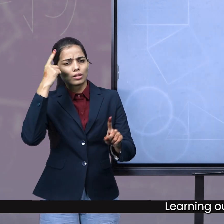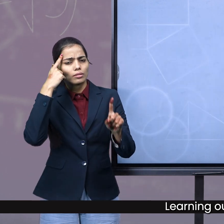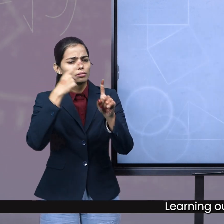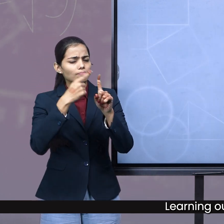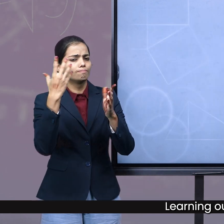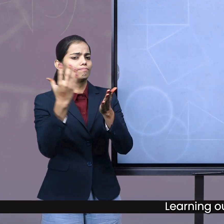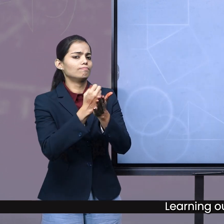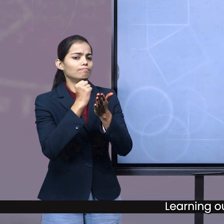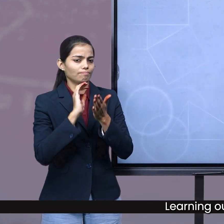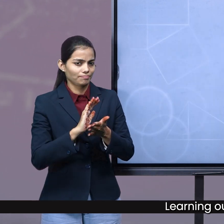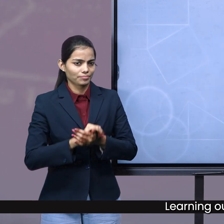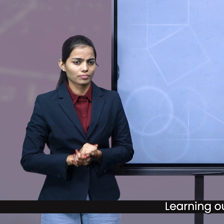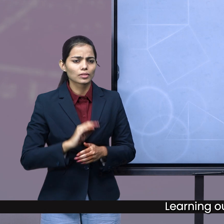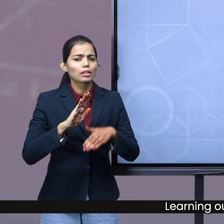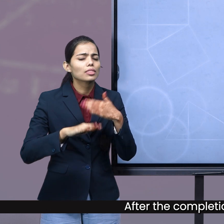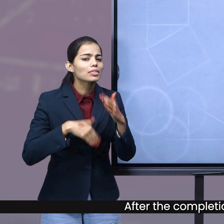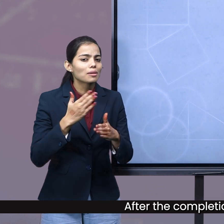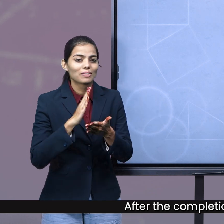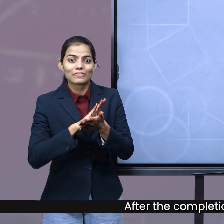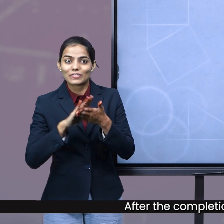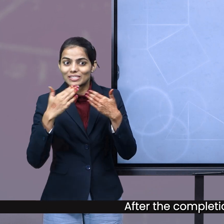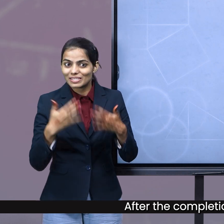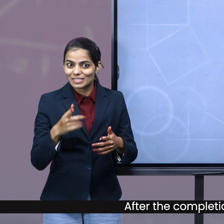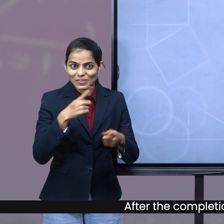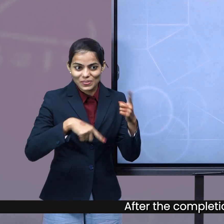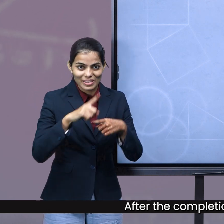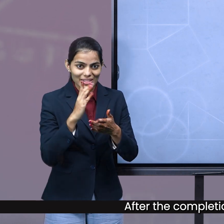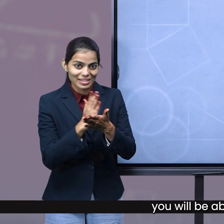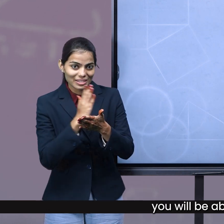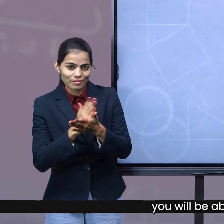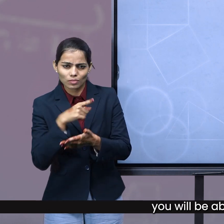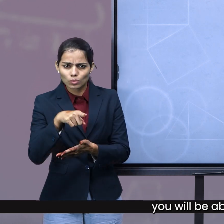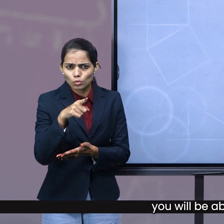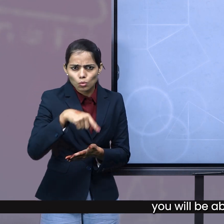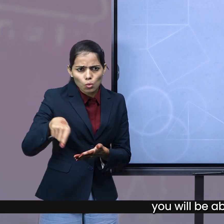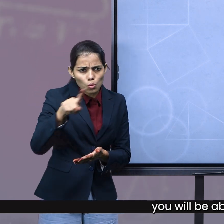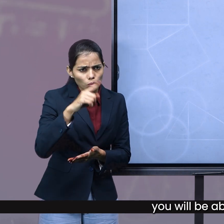Learning outcomes. After the completion of this lesson, you will be able to